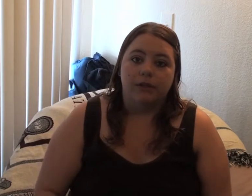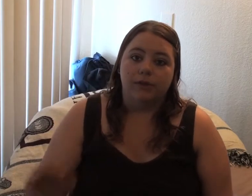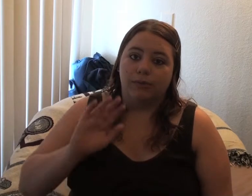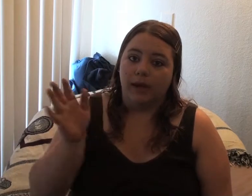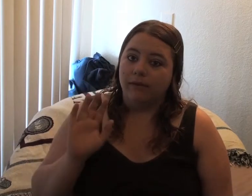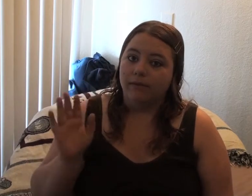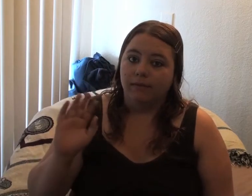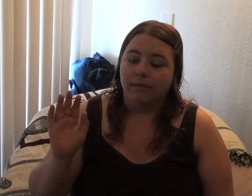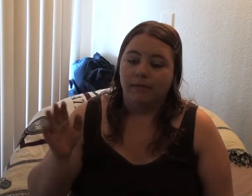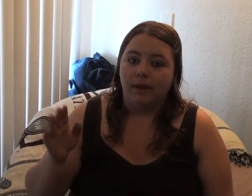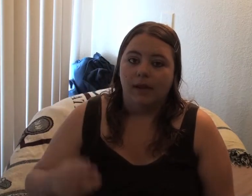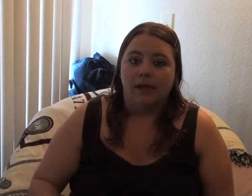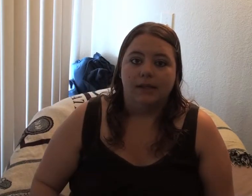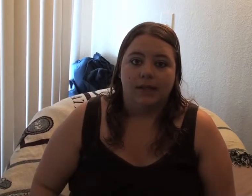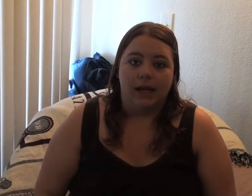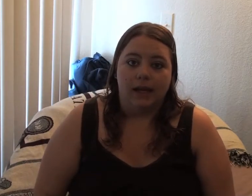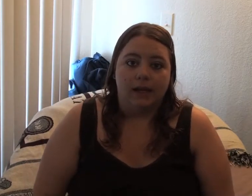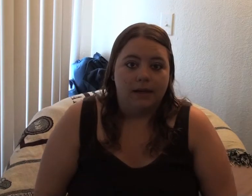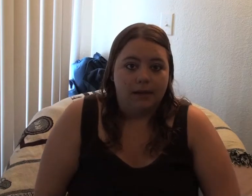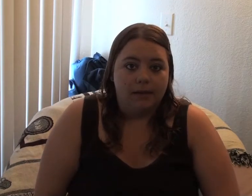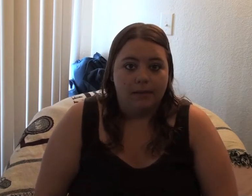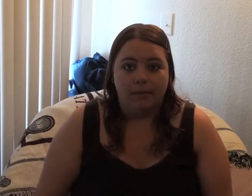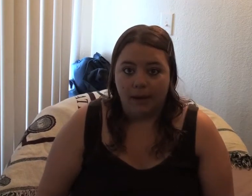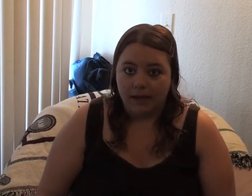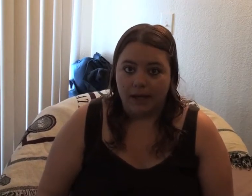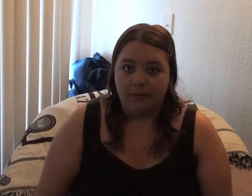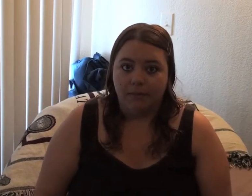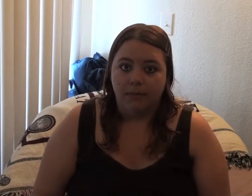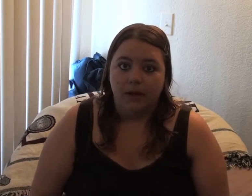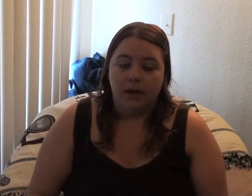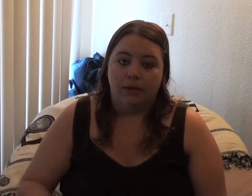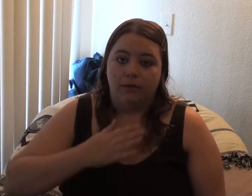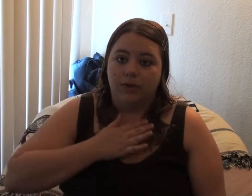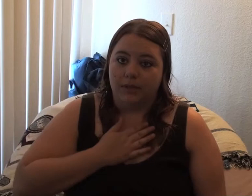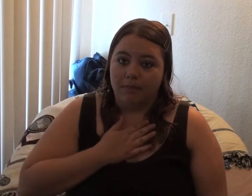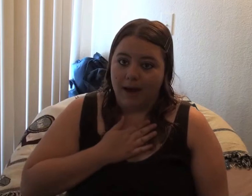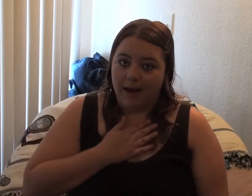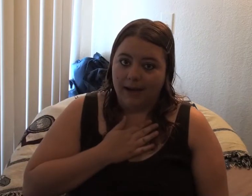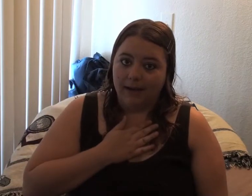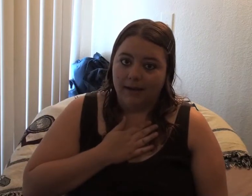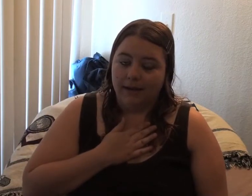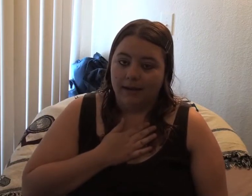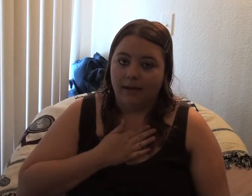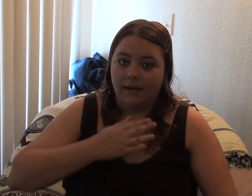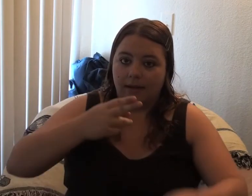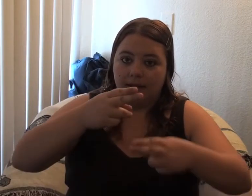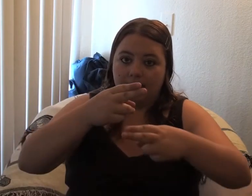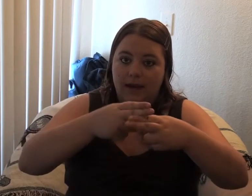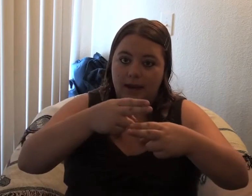do is wave, say my name, which is my name,